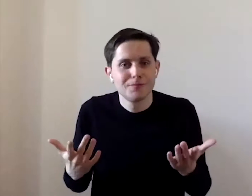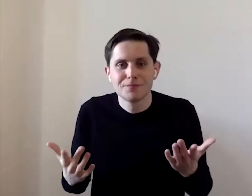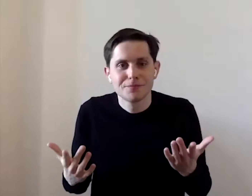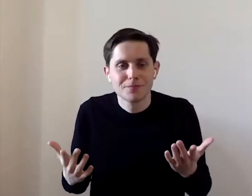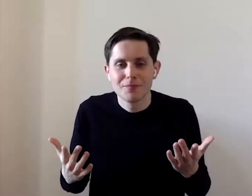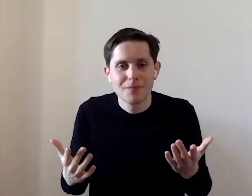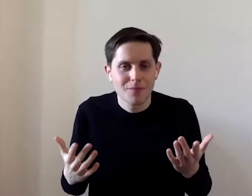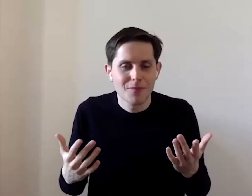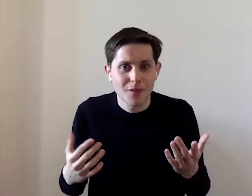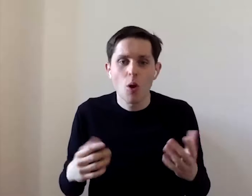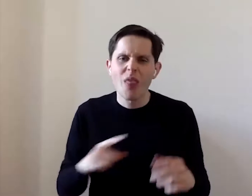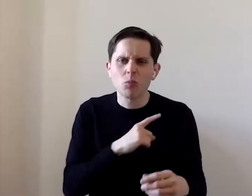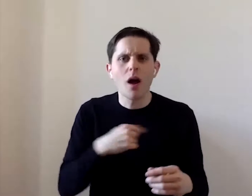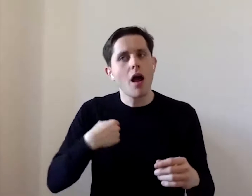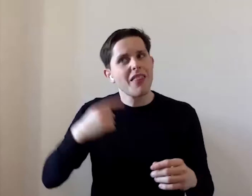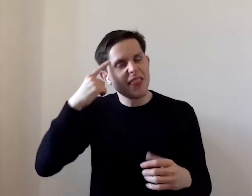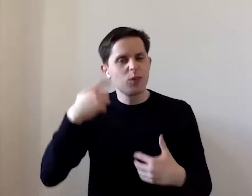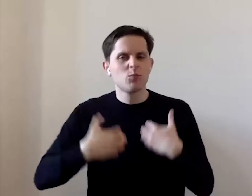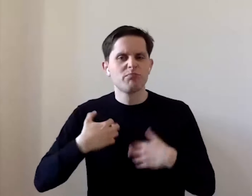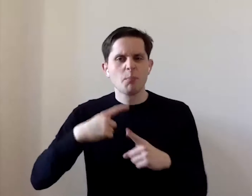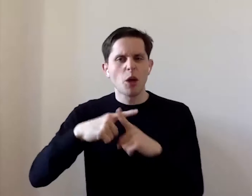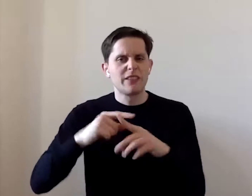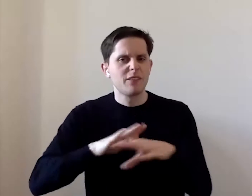everyone has been wanting to have for so long, we're actually able to have.